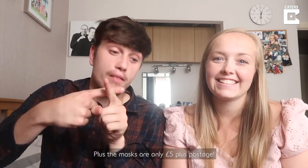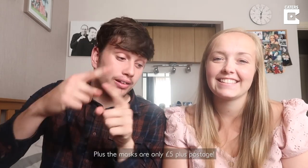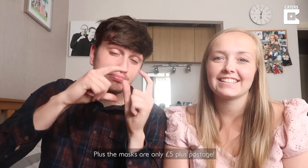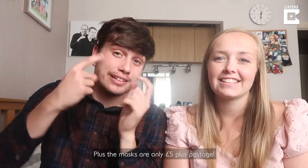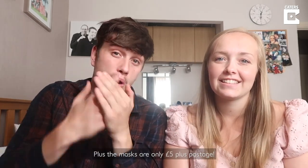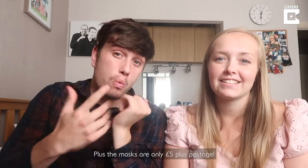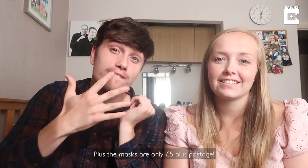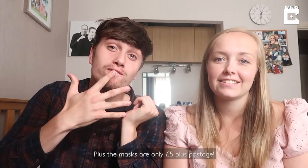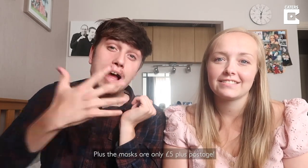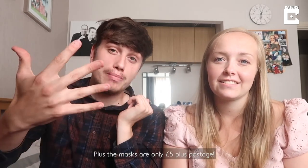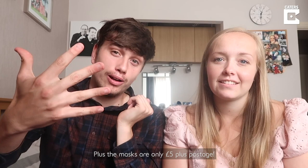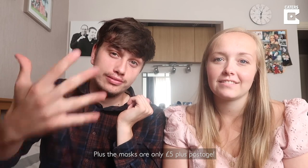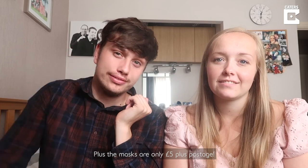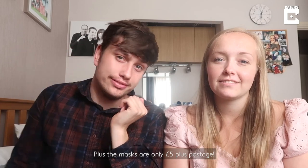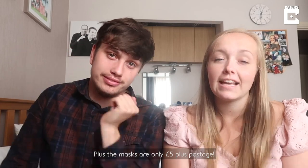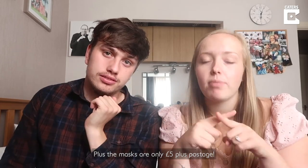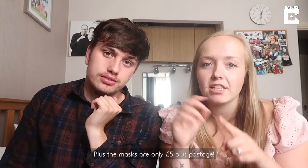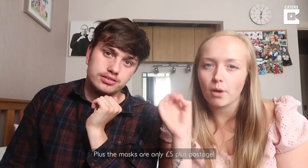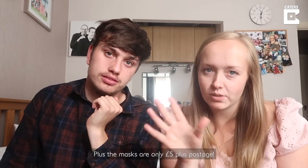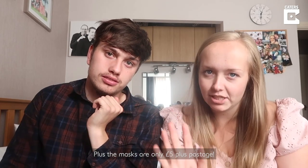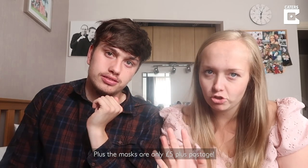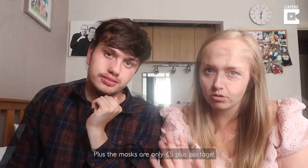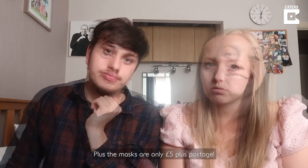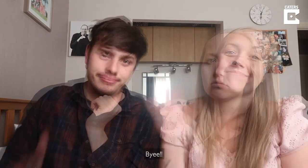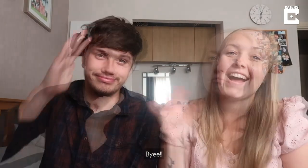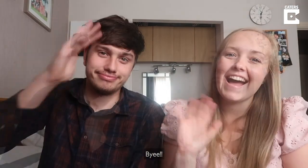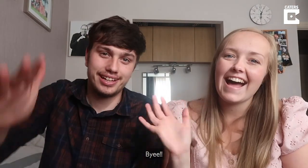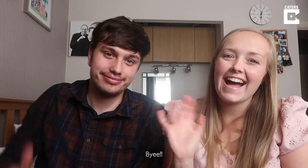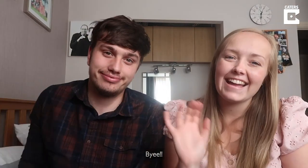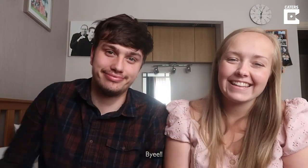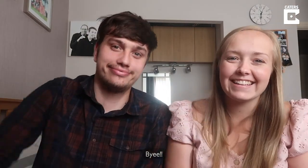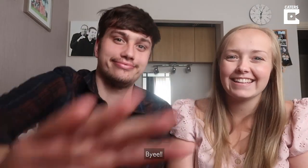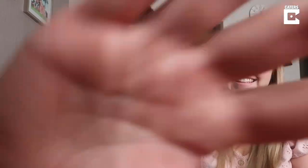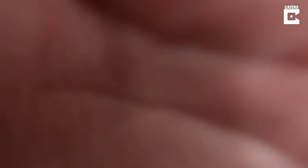Bye. Plus postage. Bye.